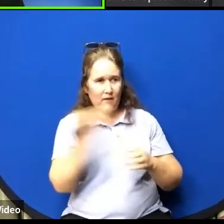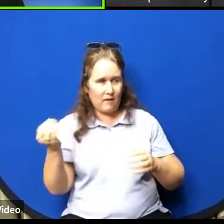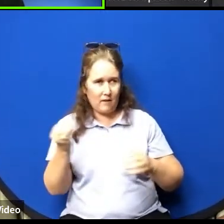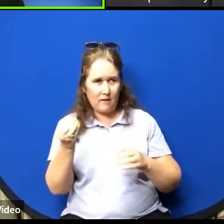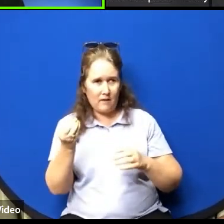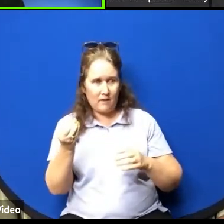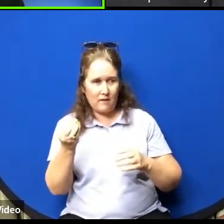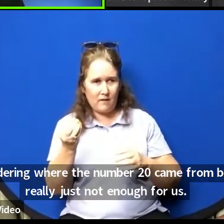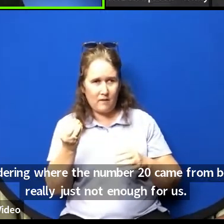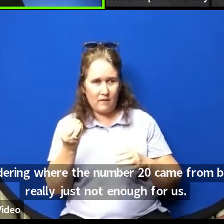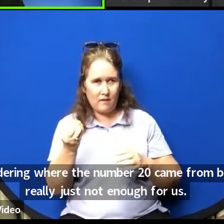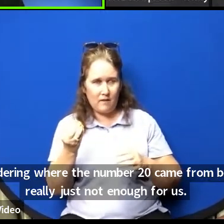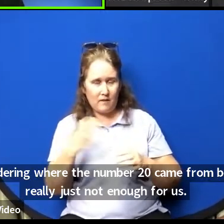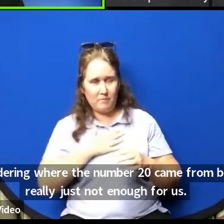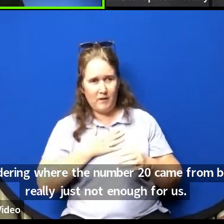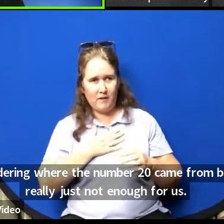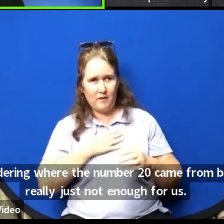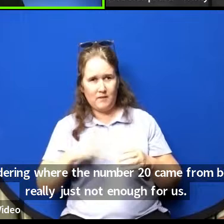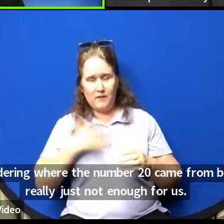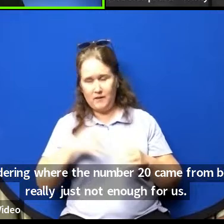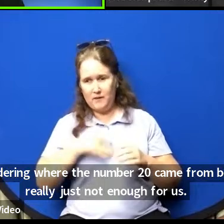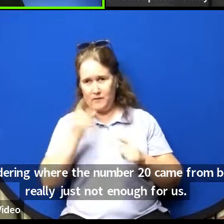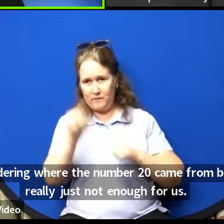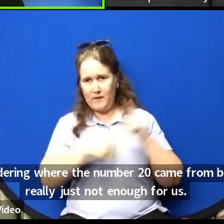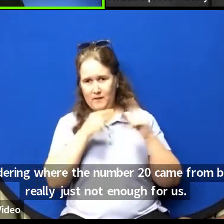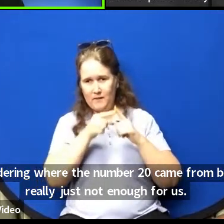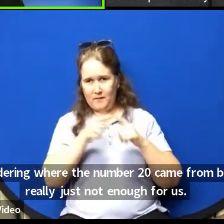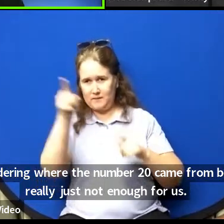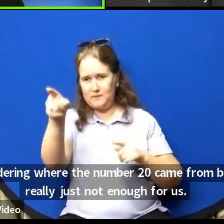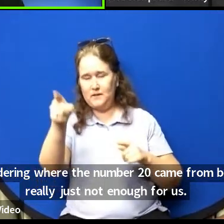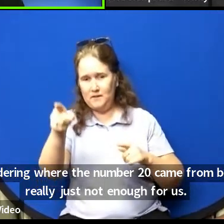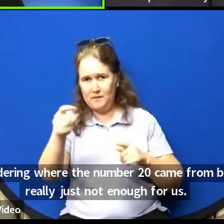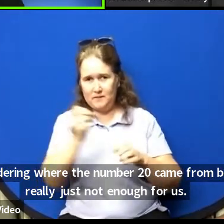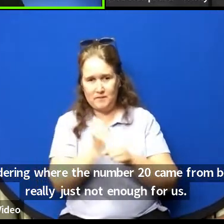ACDHH also no longer has a deafblind coordinator.